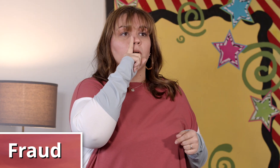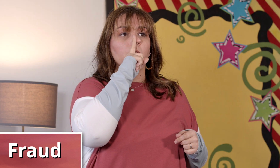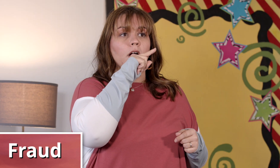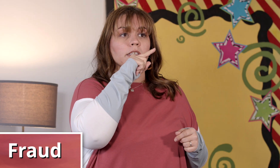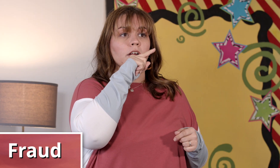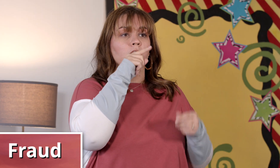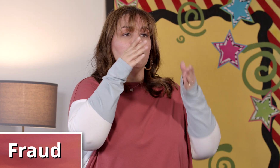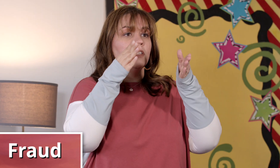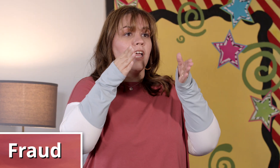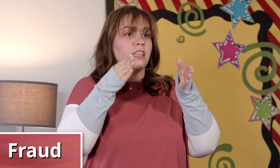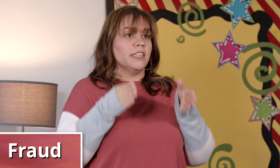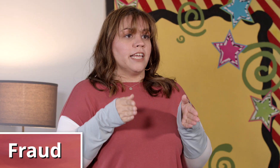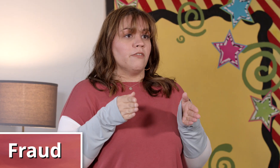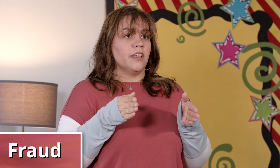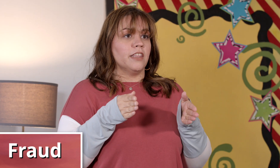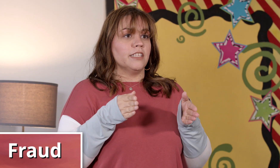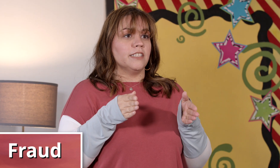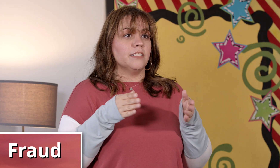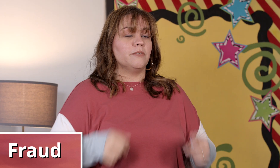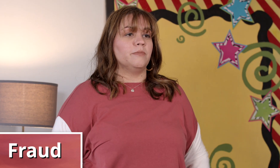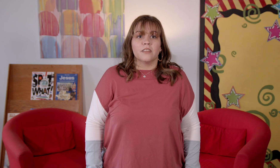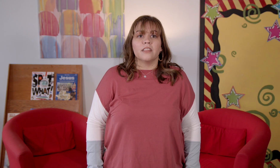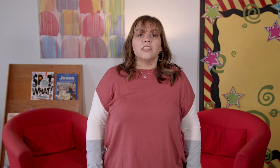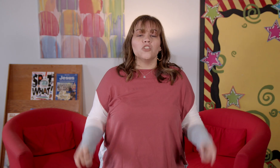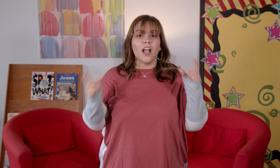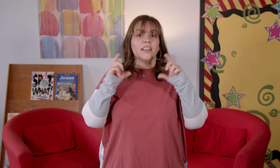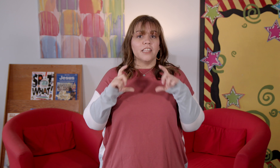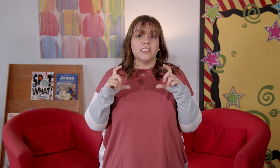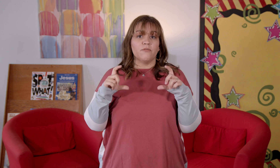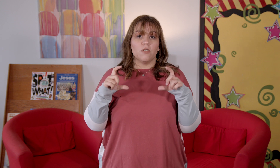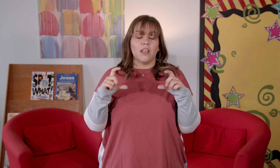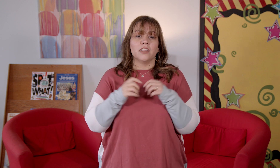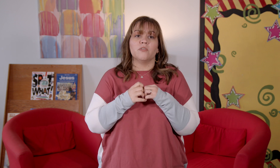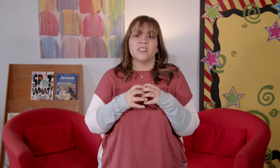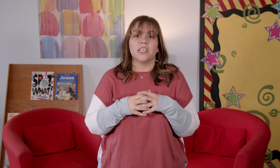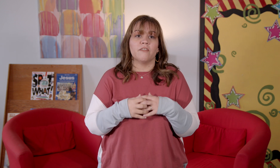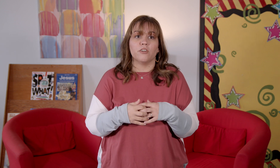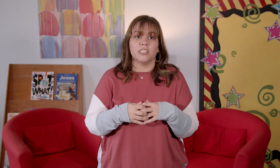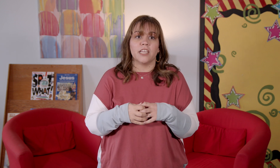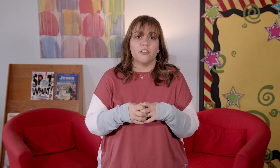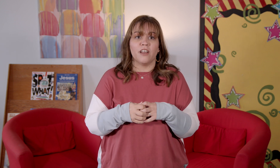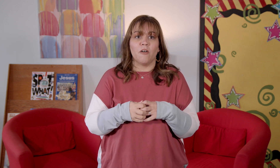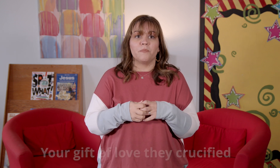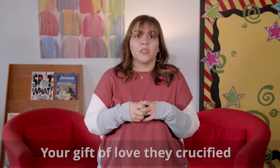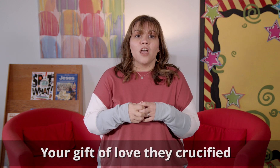go across our nose and then down like this. Let's try these 4 lines from the second verse together now.